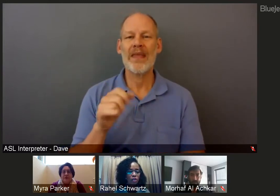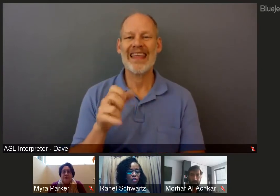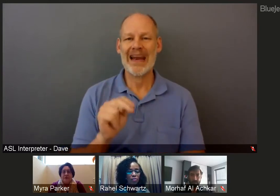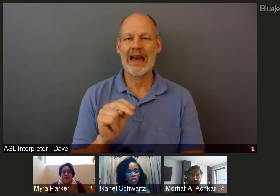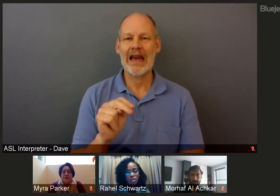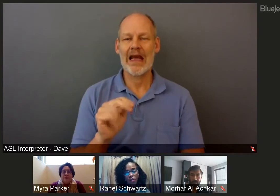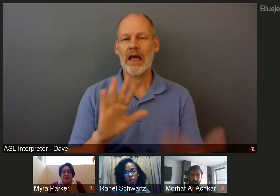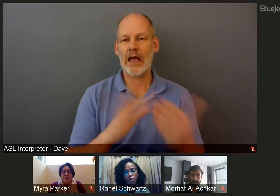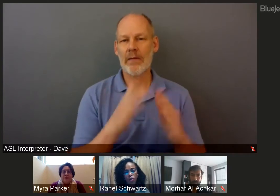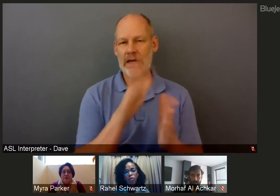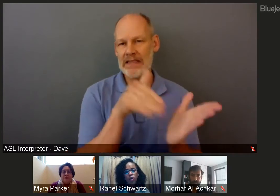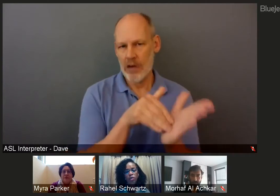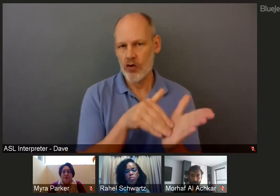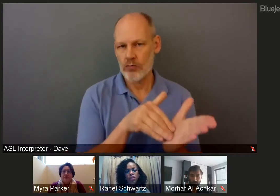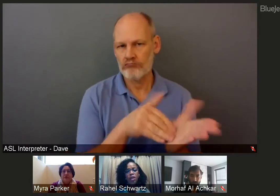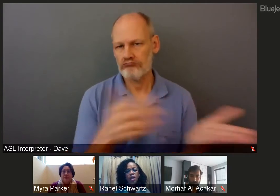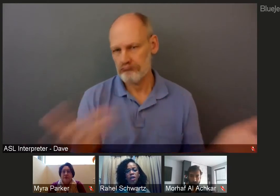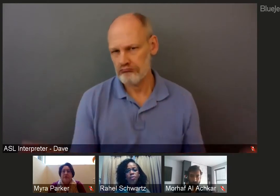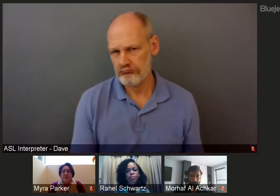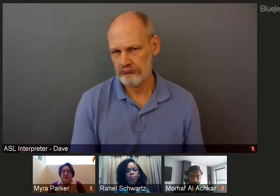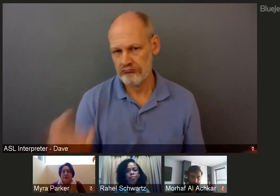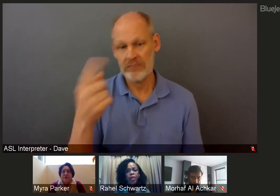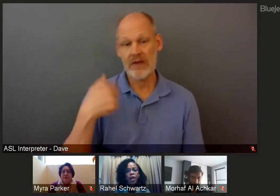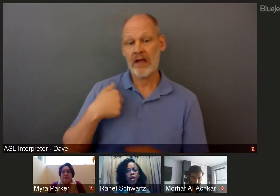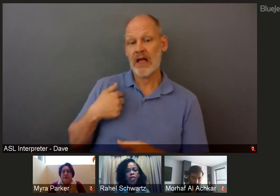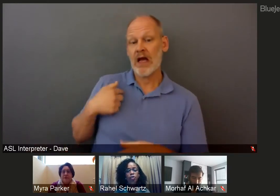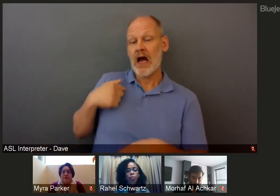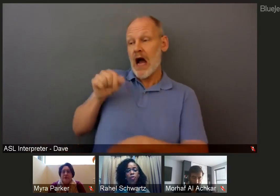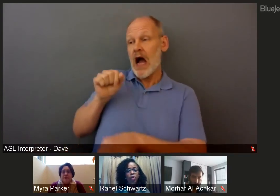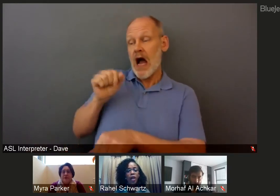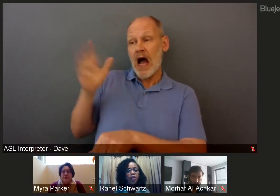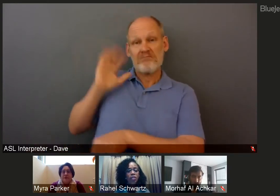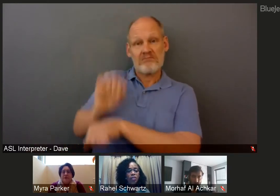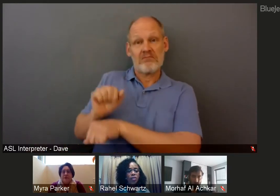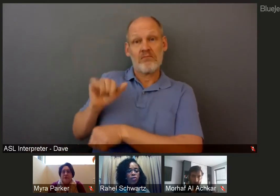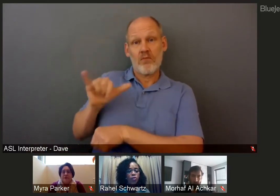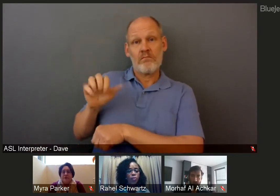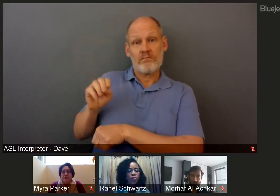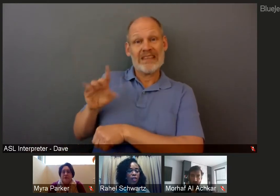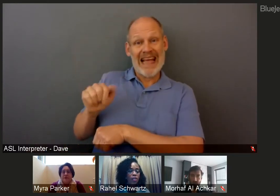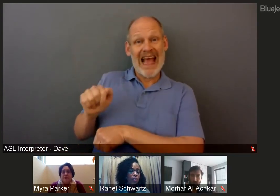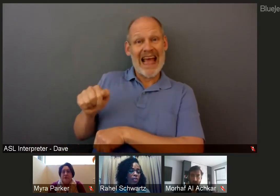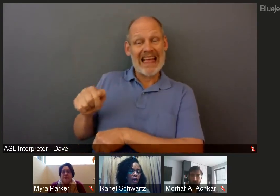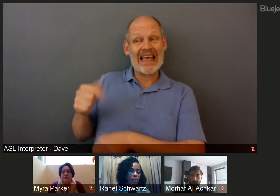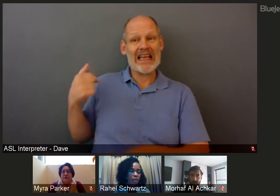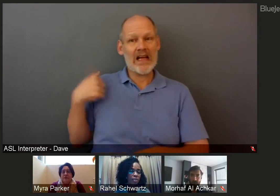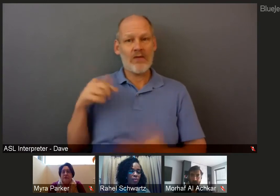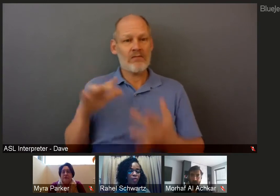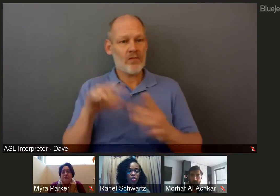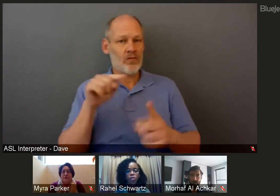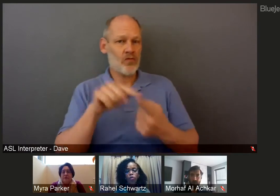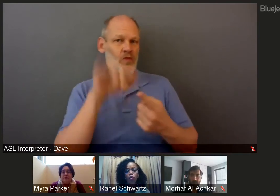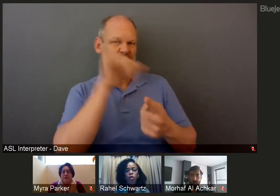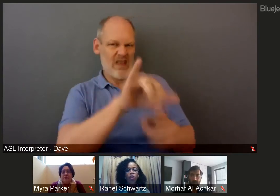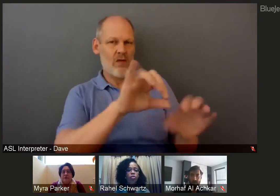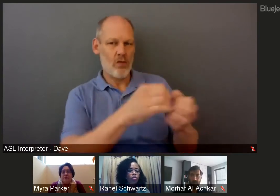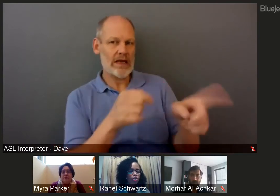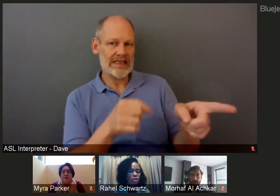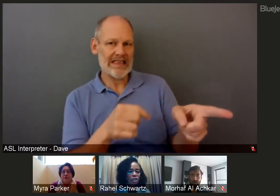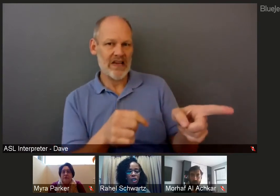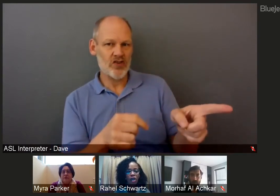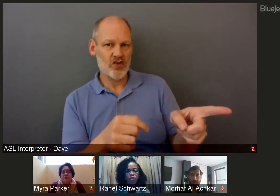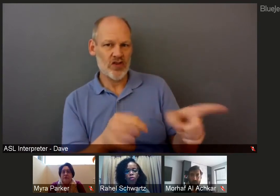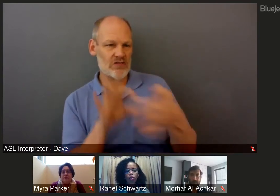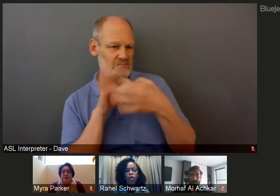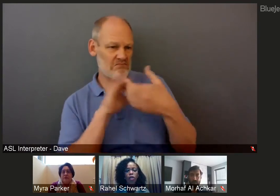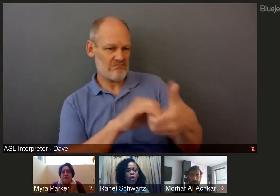working with them since I work for the YMCA to provide, diabetes prevention or a